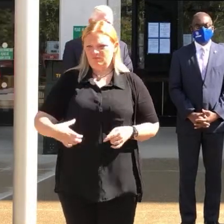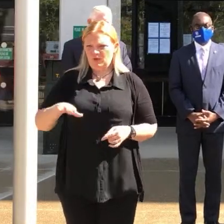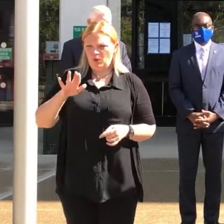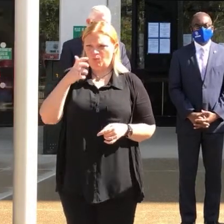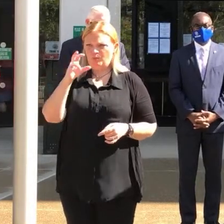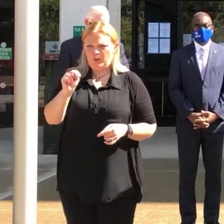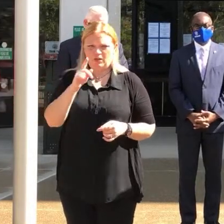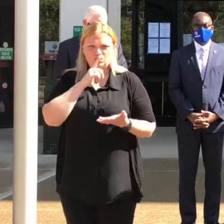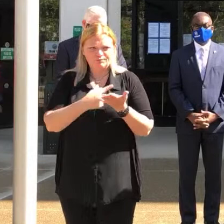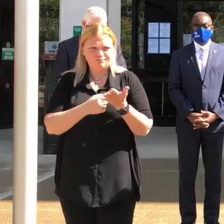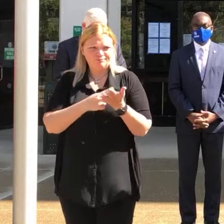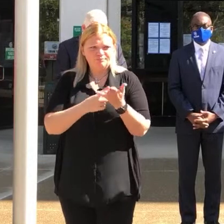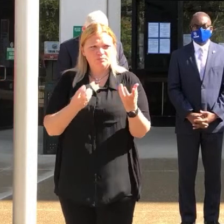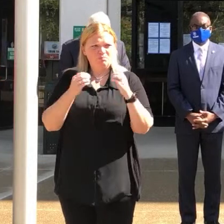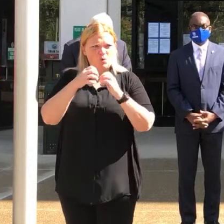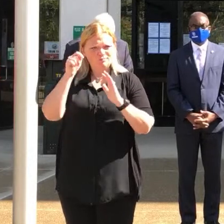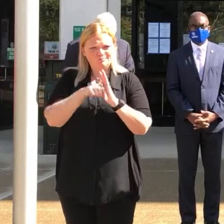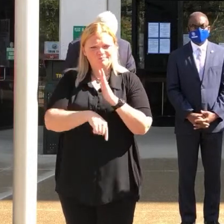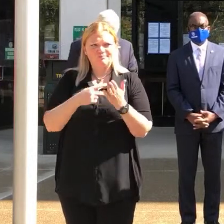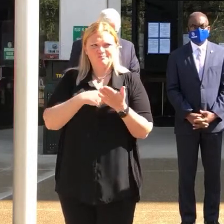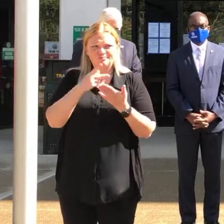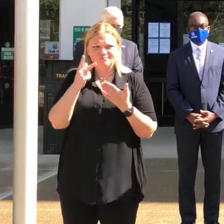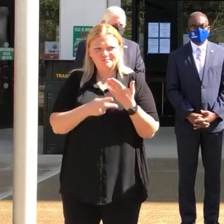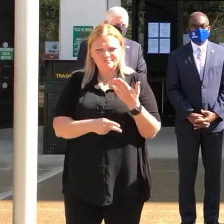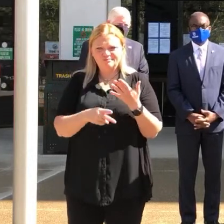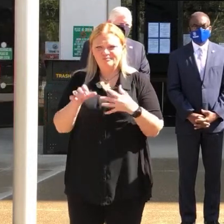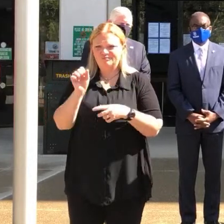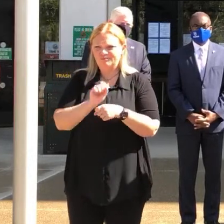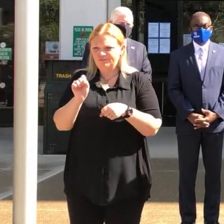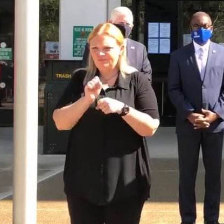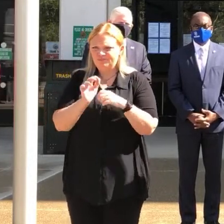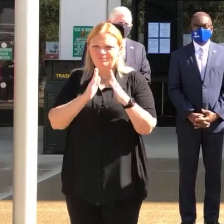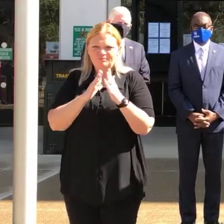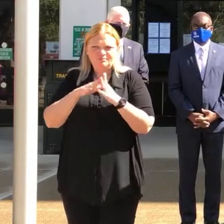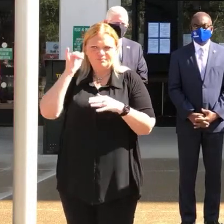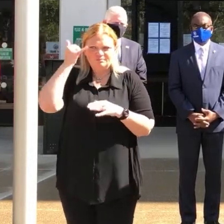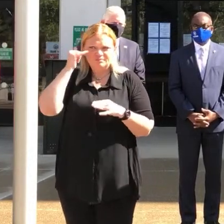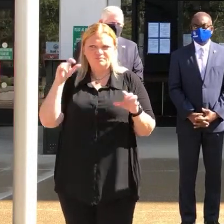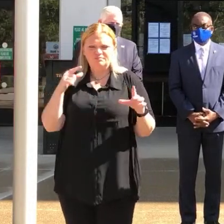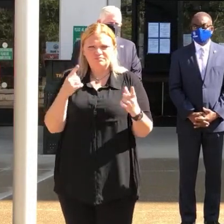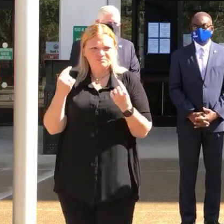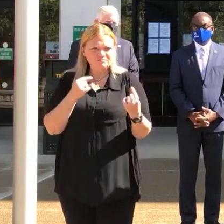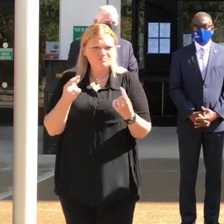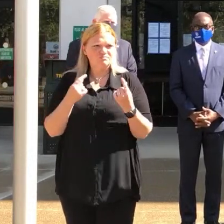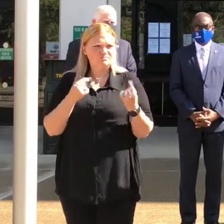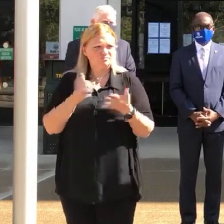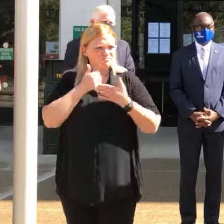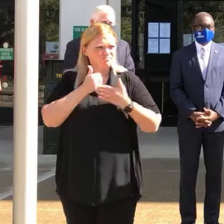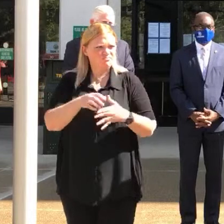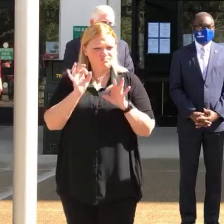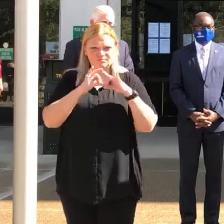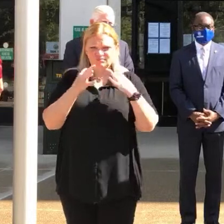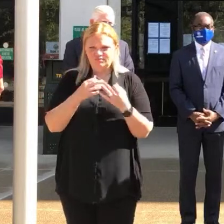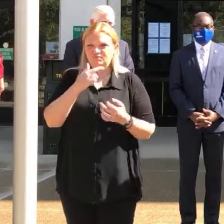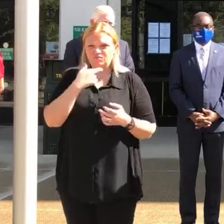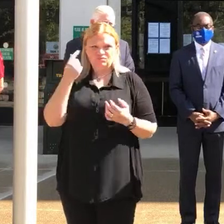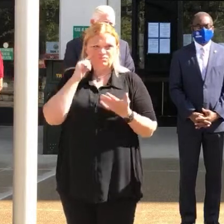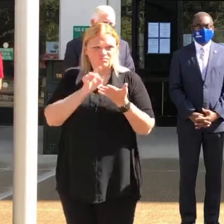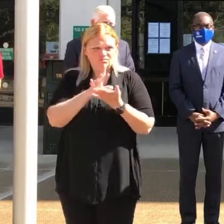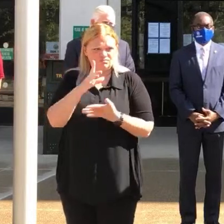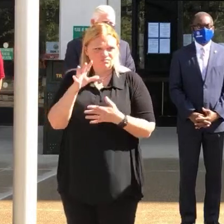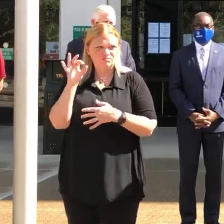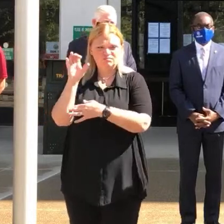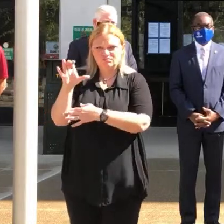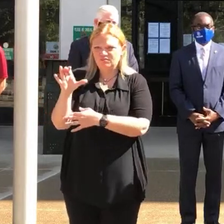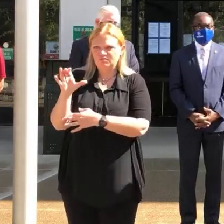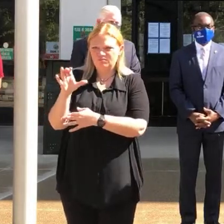talk a little bit more about the program, the work that the City of Buffalo has done to assist families that are at risk of eviction or